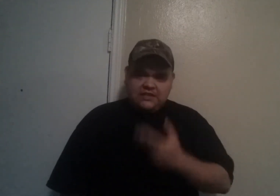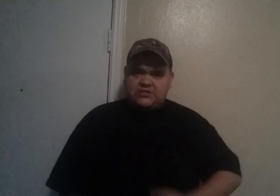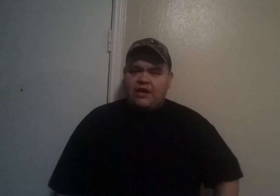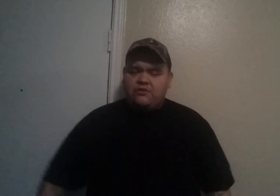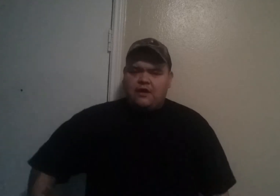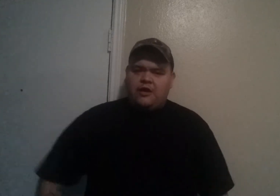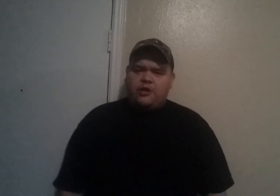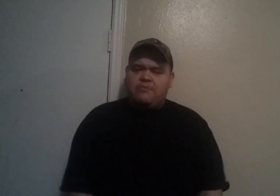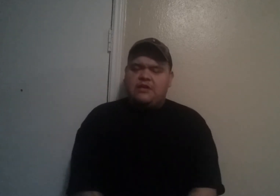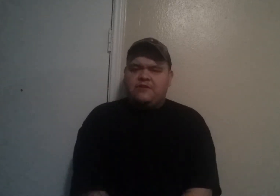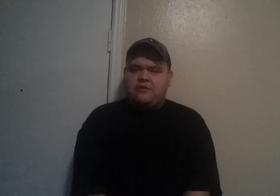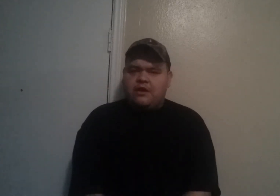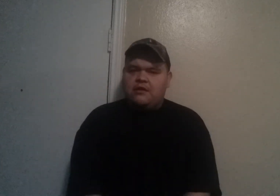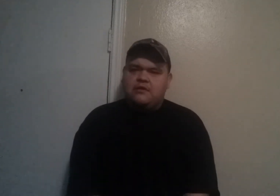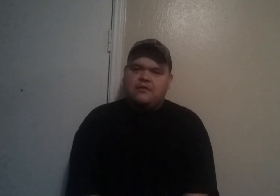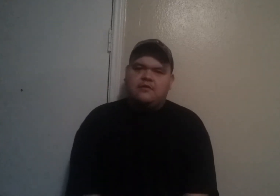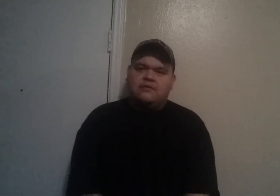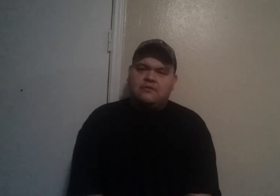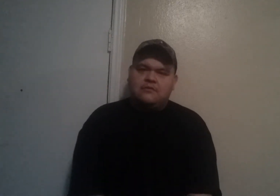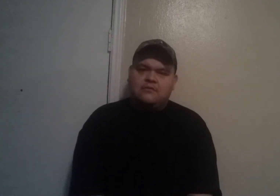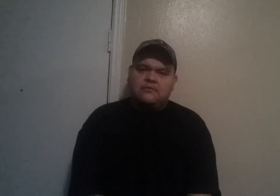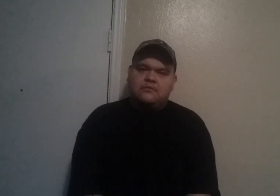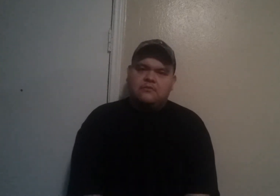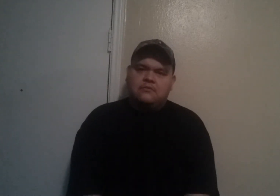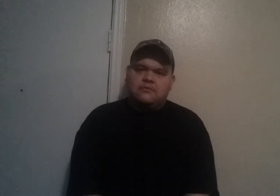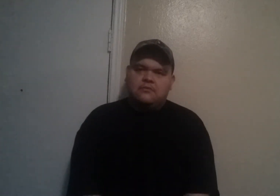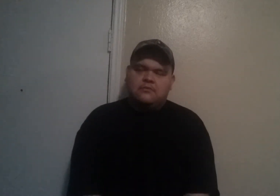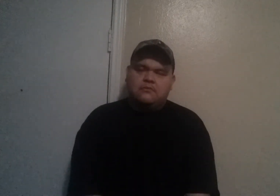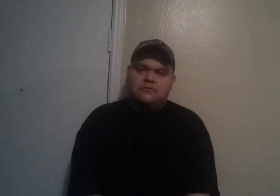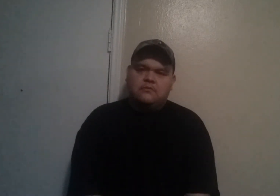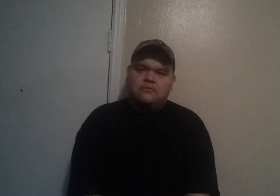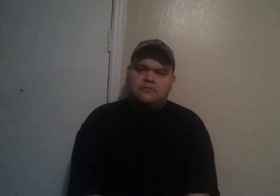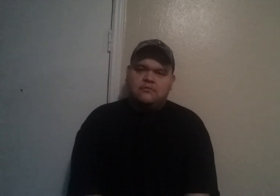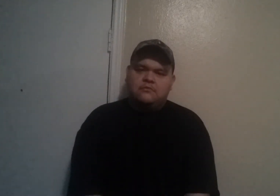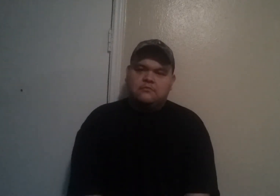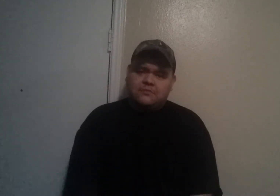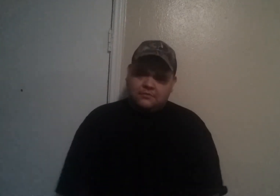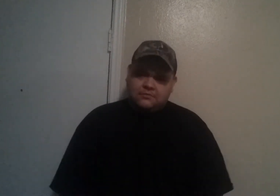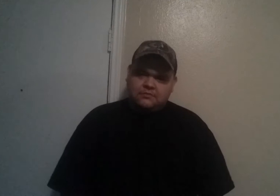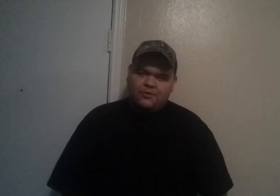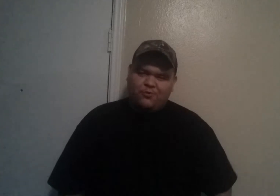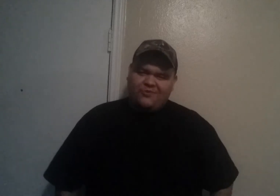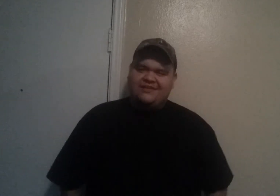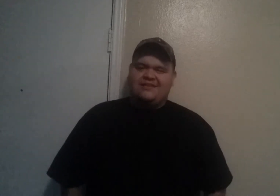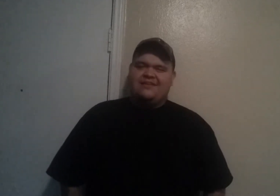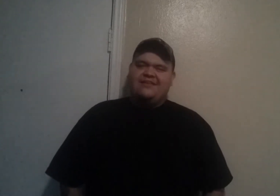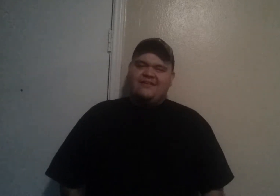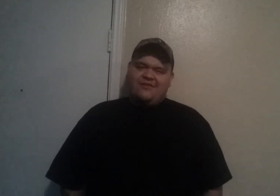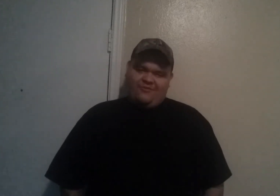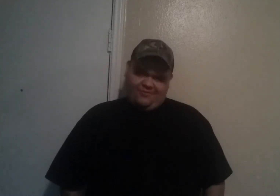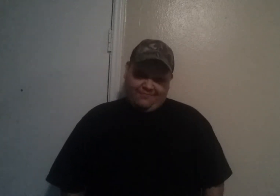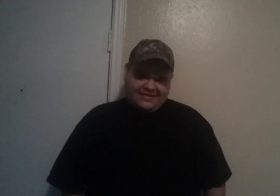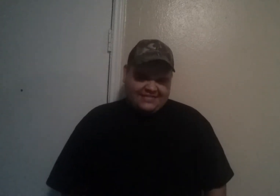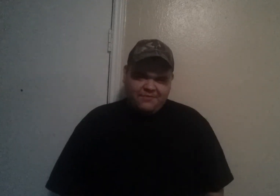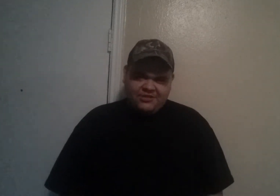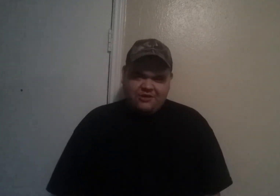So how you been? Everything okay? Fantastic. You're looking at the proud owner of Cups United. Please tell me you're